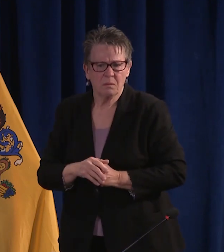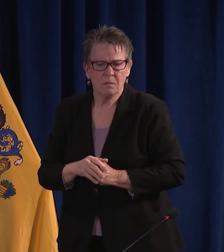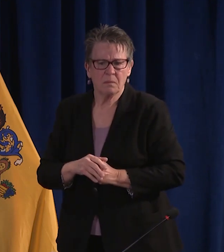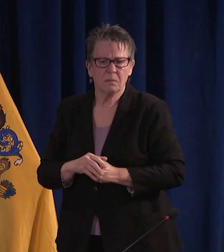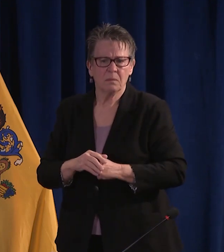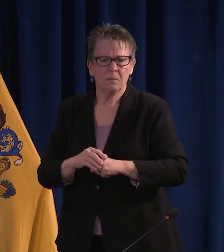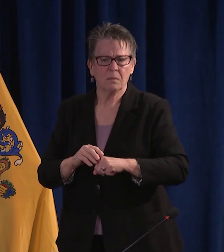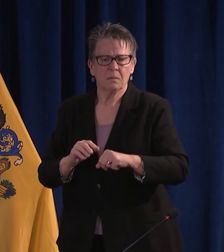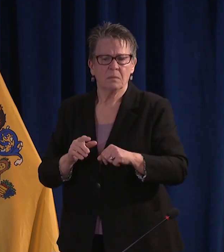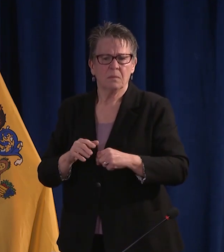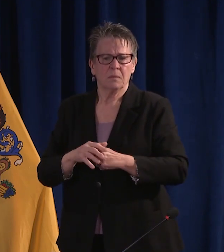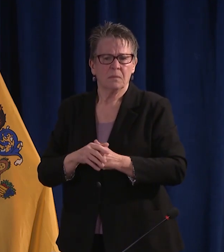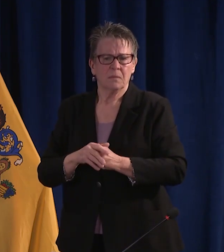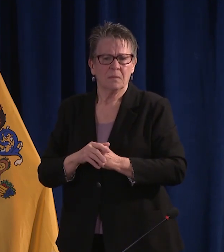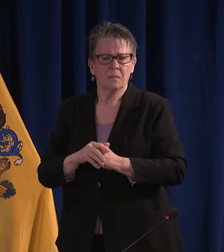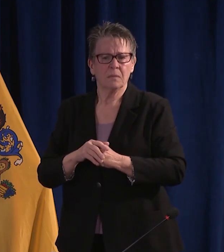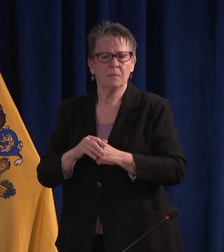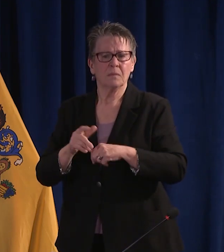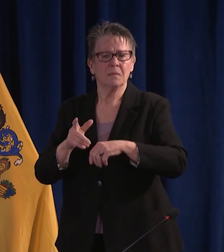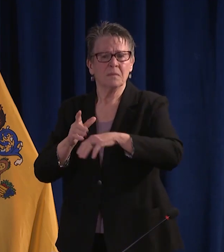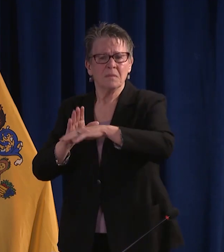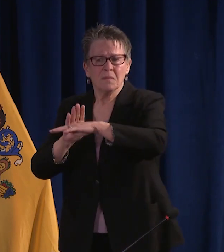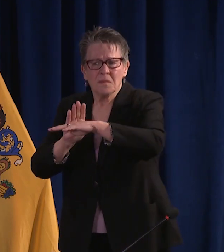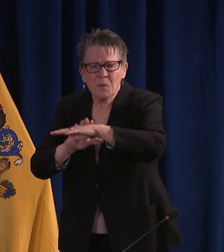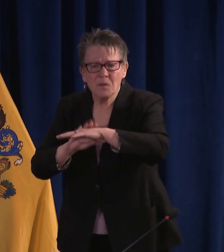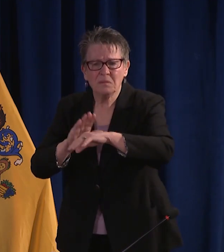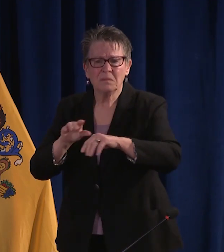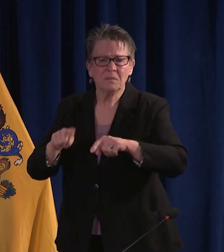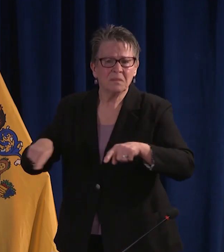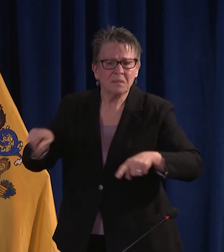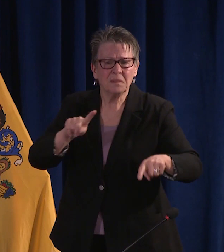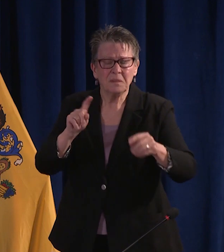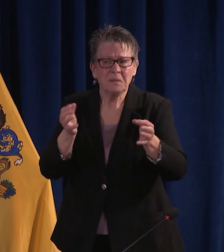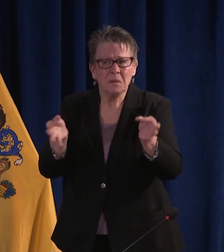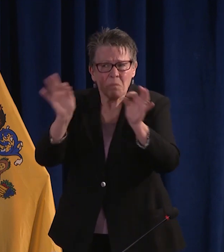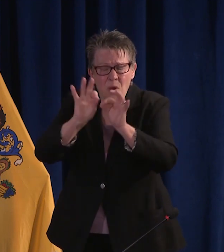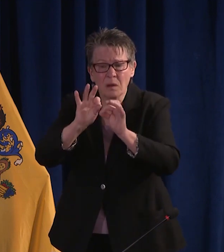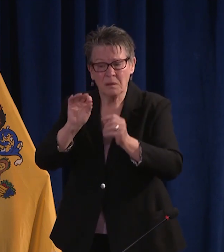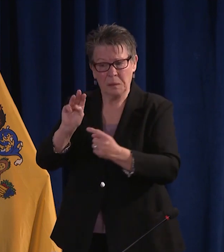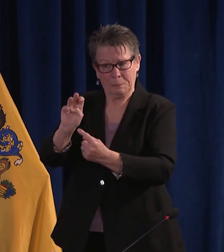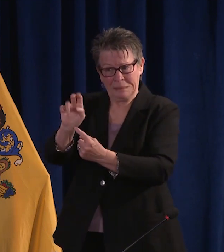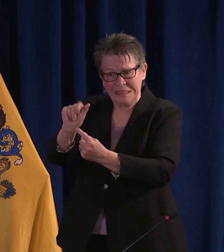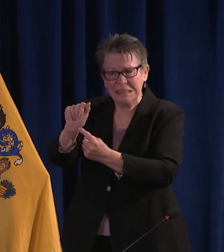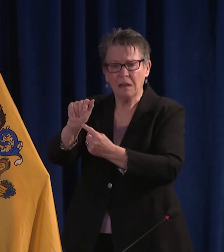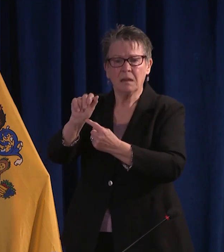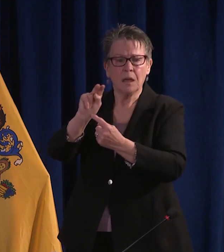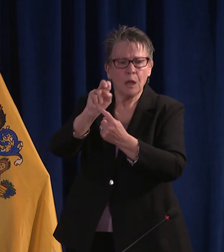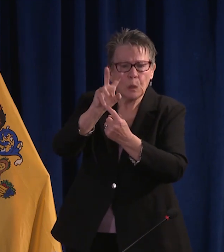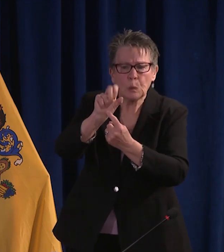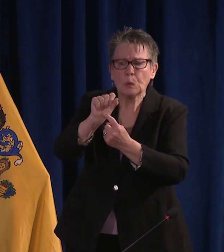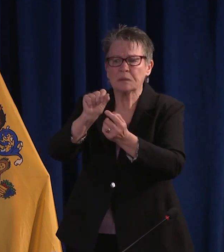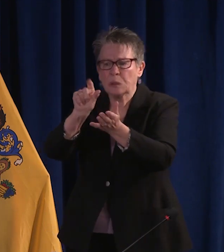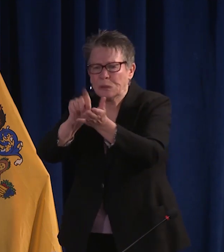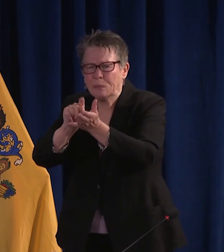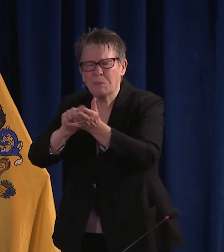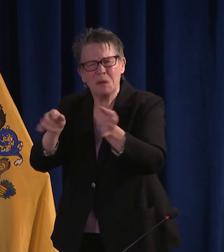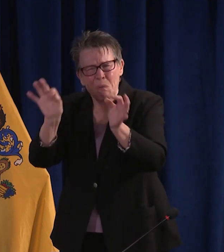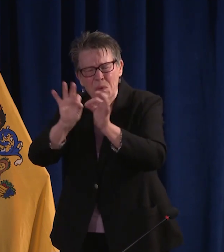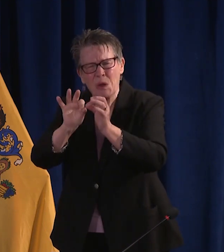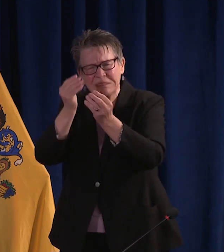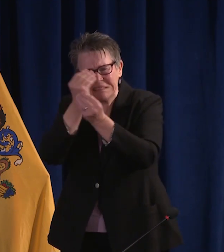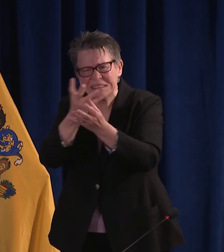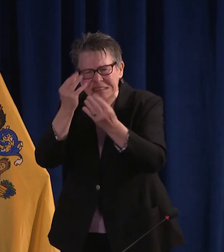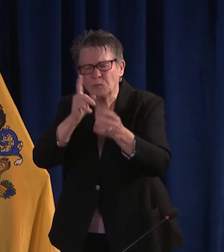the public, and for that, we thank you. If there is no reason to go out, however, don't go out. Let the people we need to be